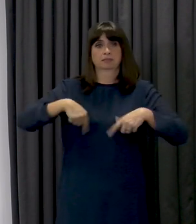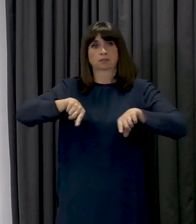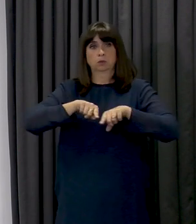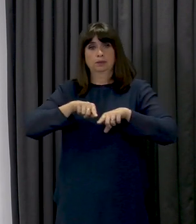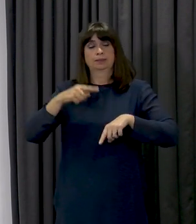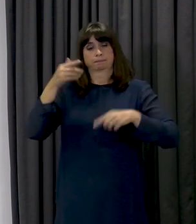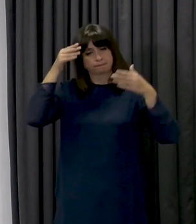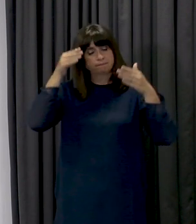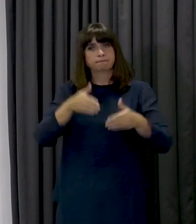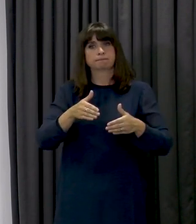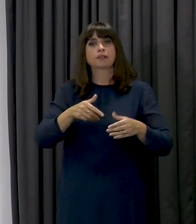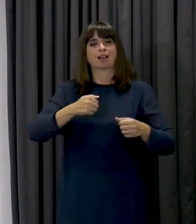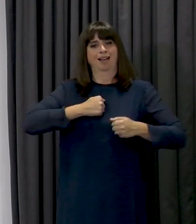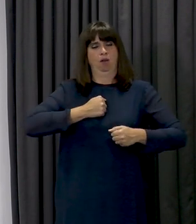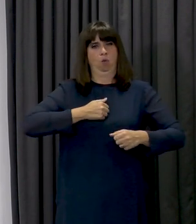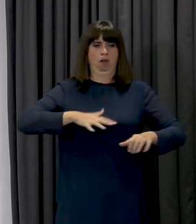with local